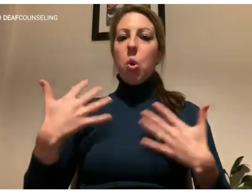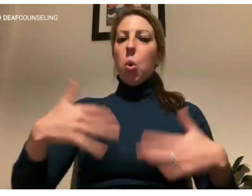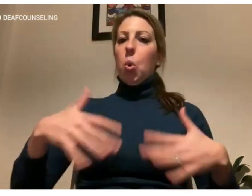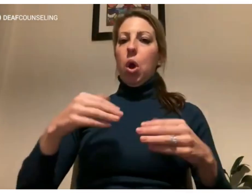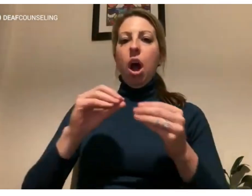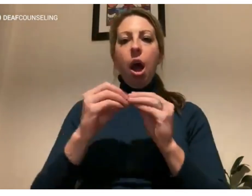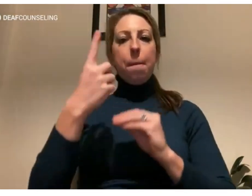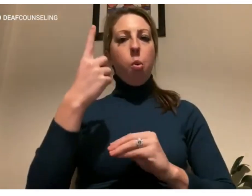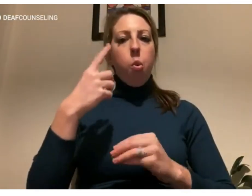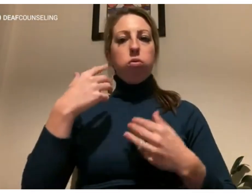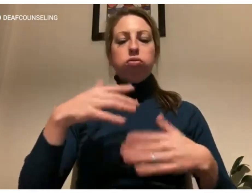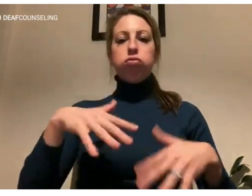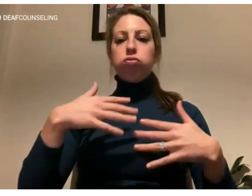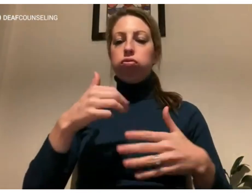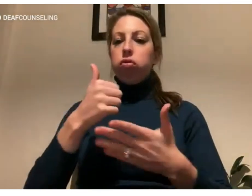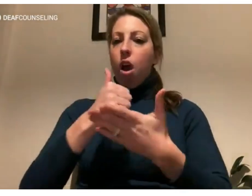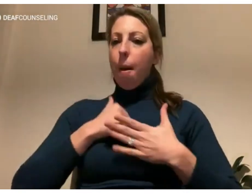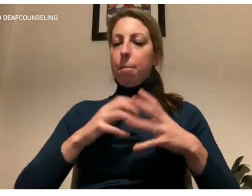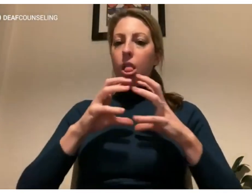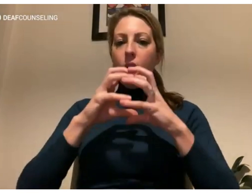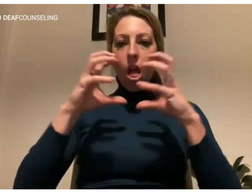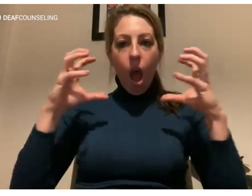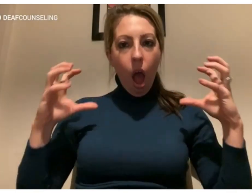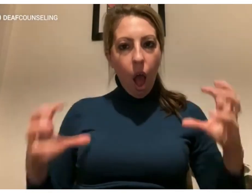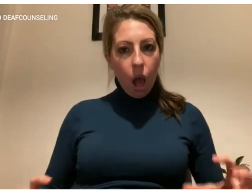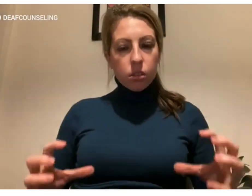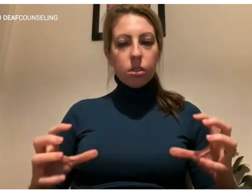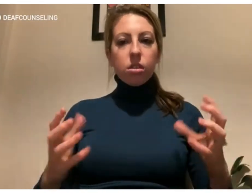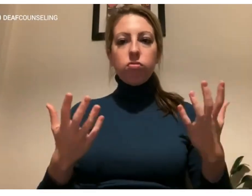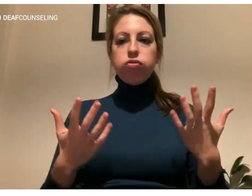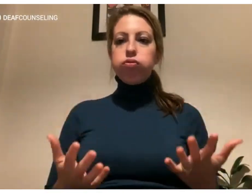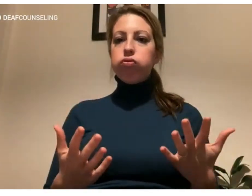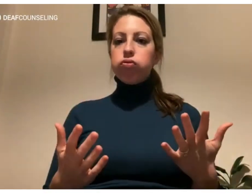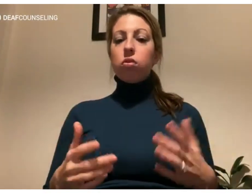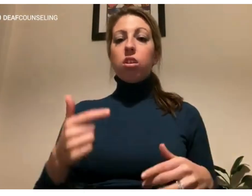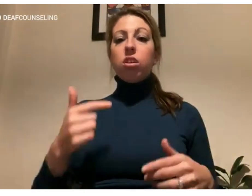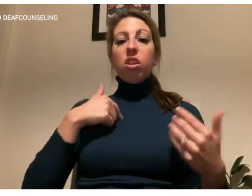I do go see a therapist, and that helps me a lot.